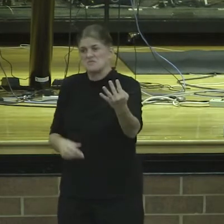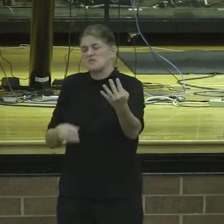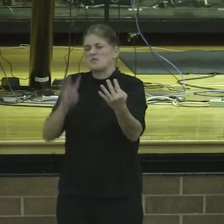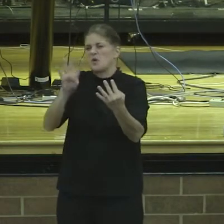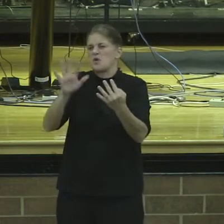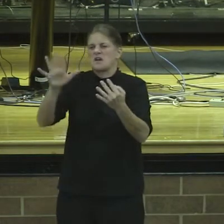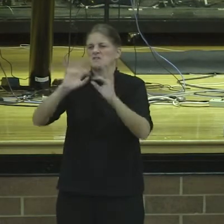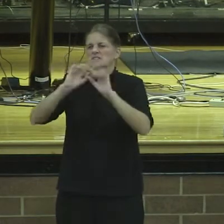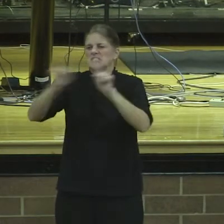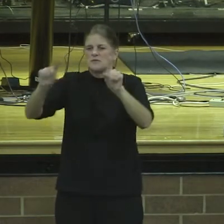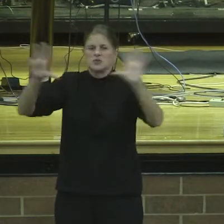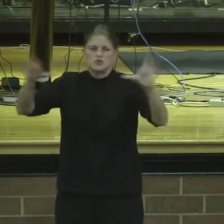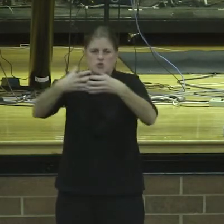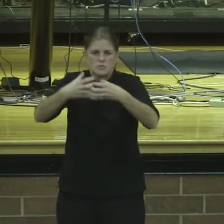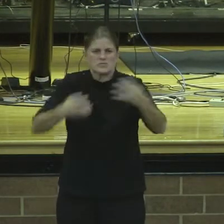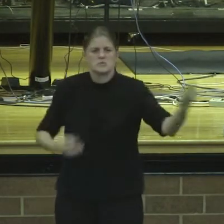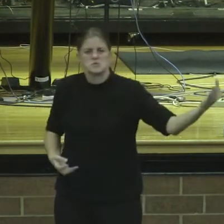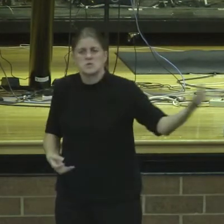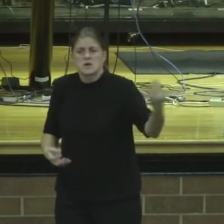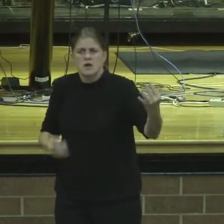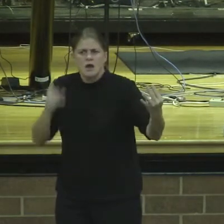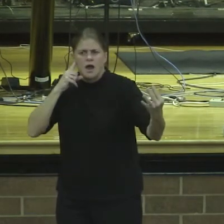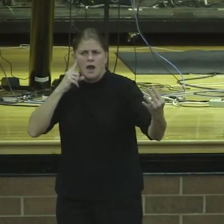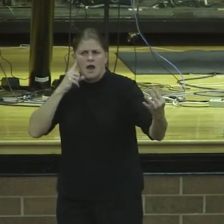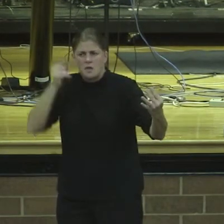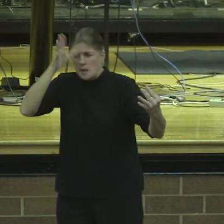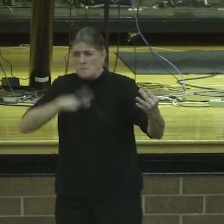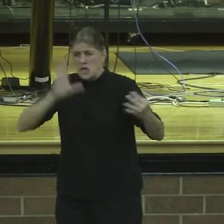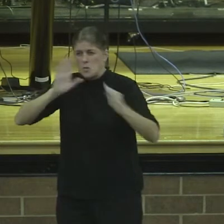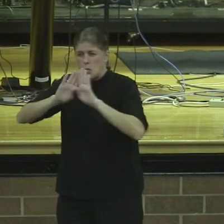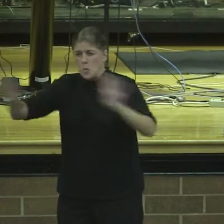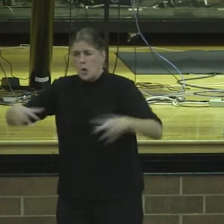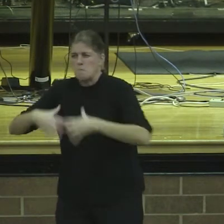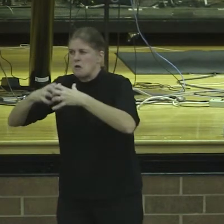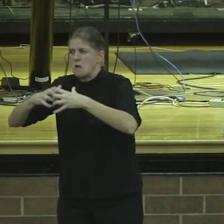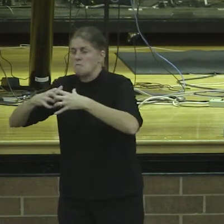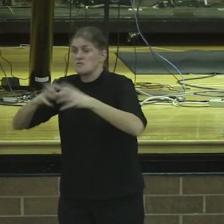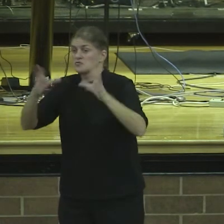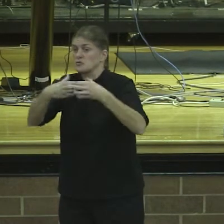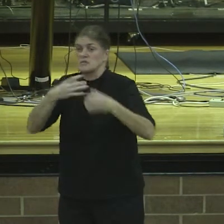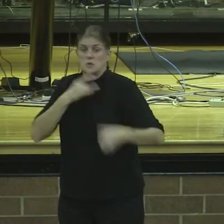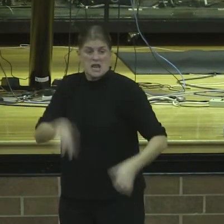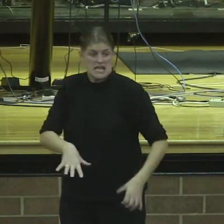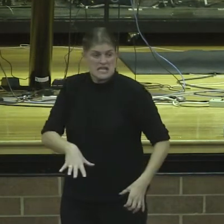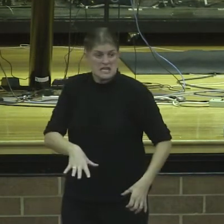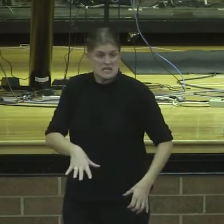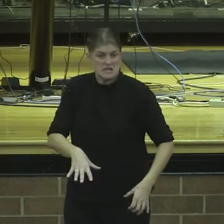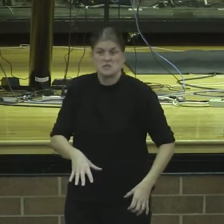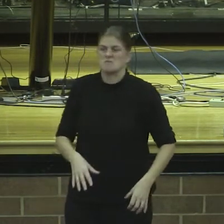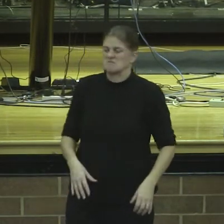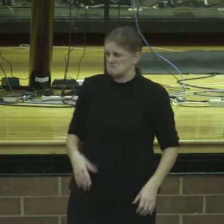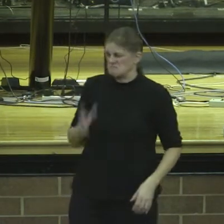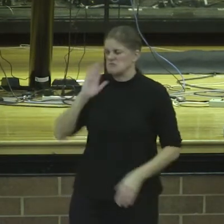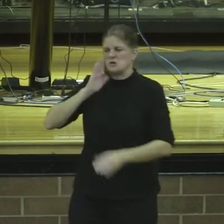5 different factions here that somebody's trying to rebuild the walls, and they don't like it. They get mad. So they decide they're going to kill Jerusalem. They're going to